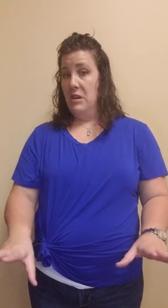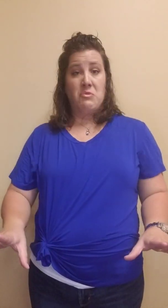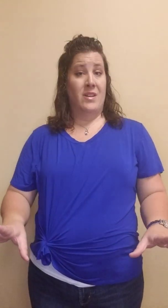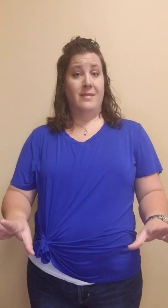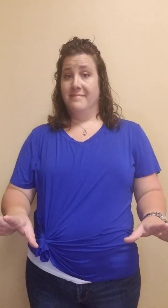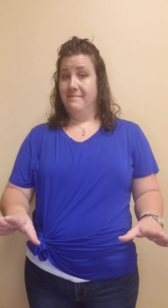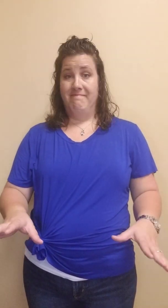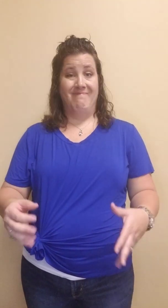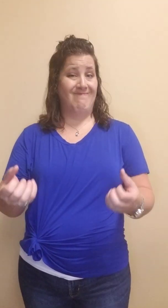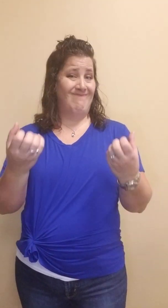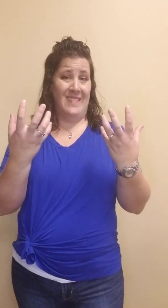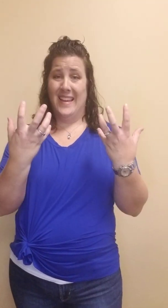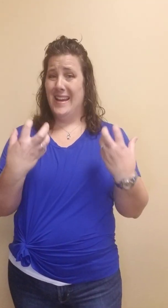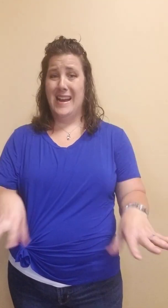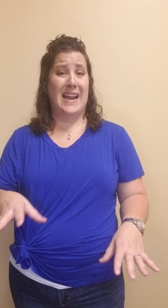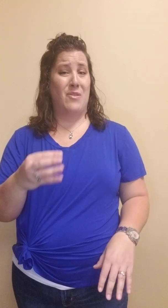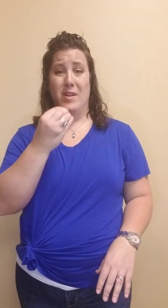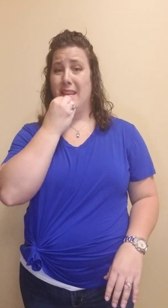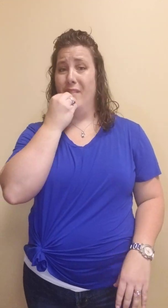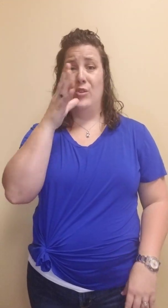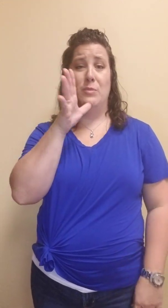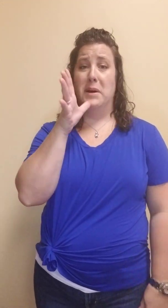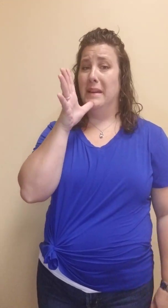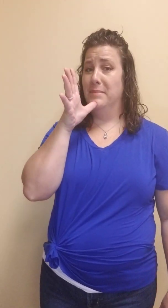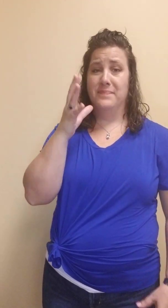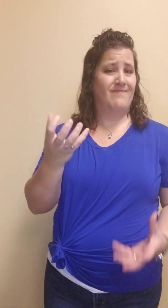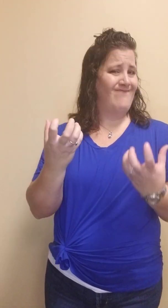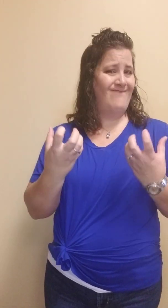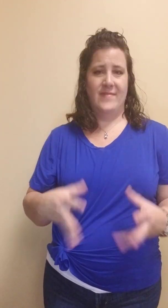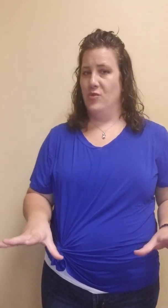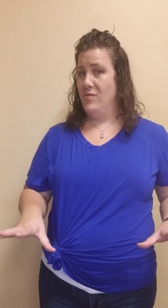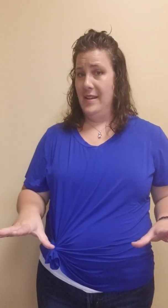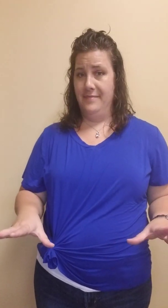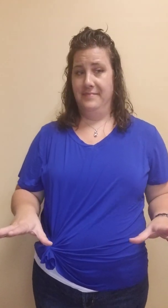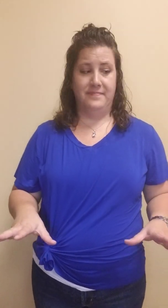want. I don't want that food, mommy. Don't want.